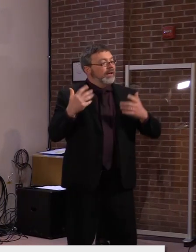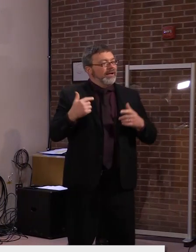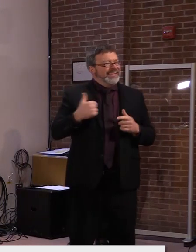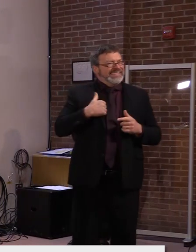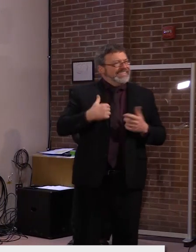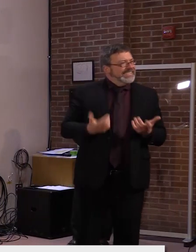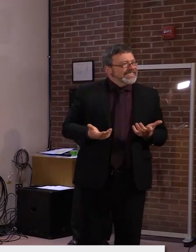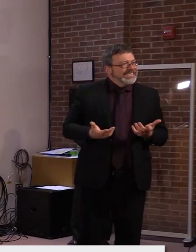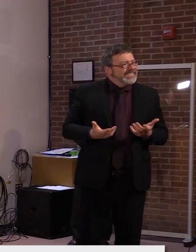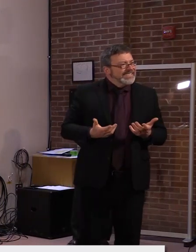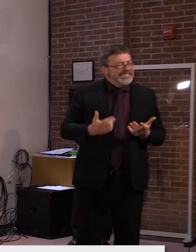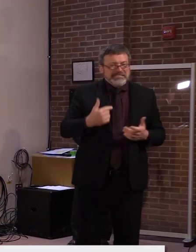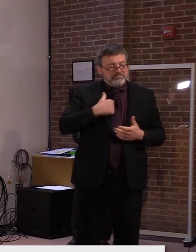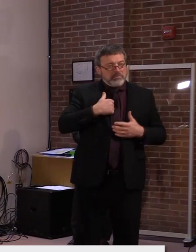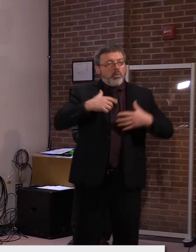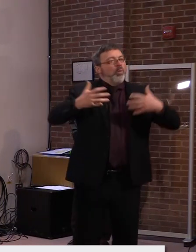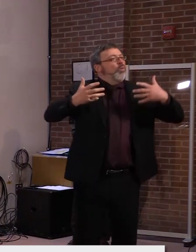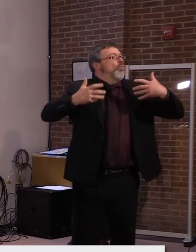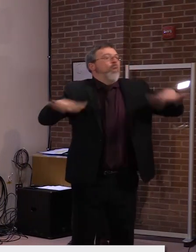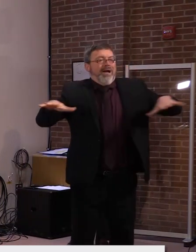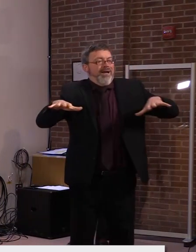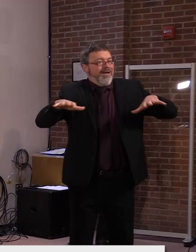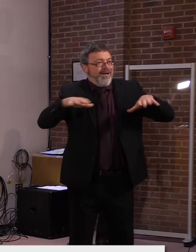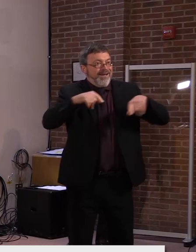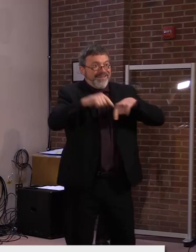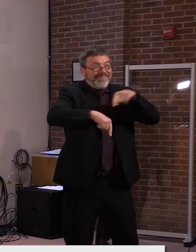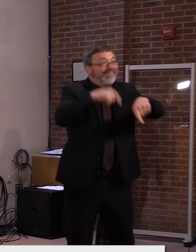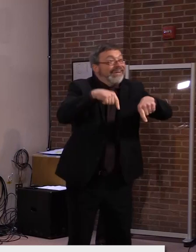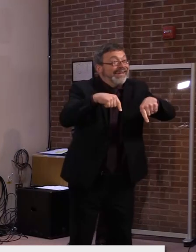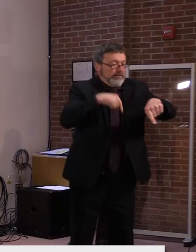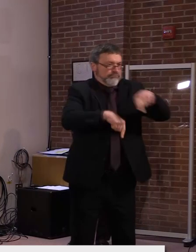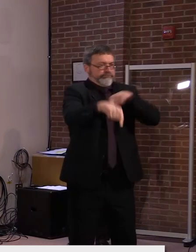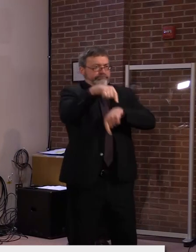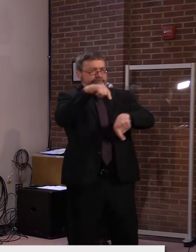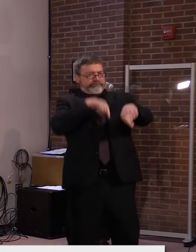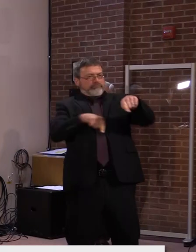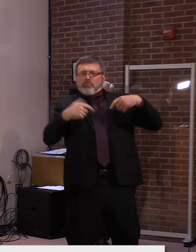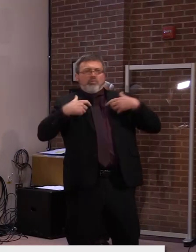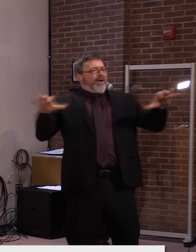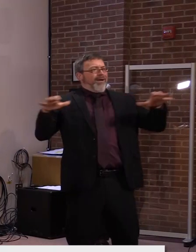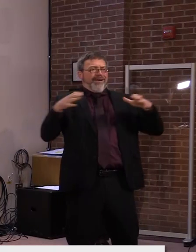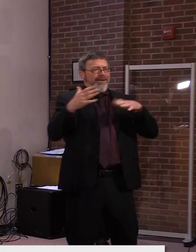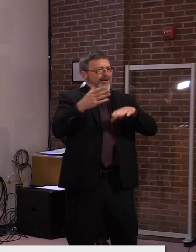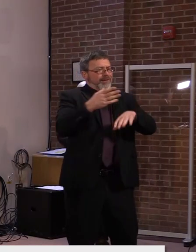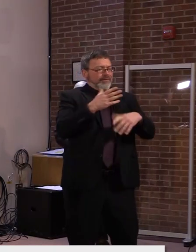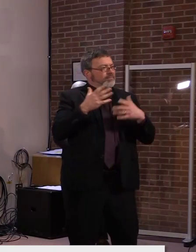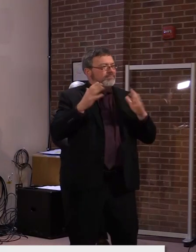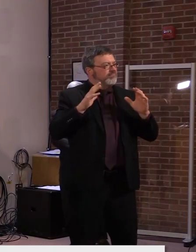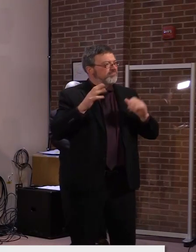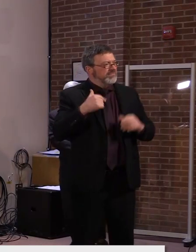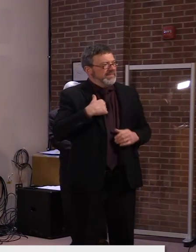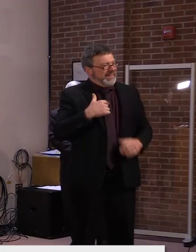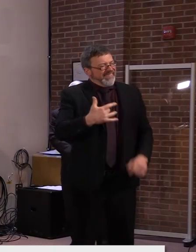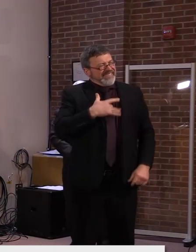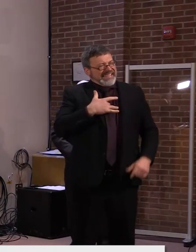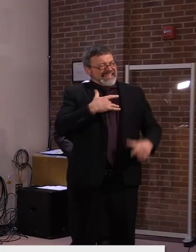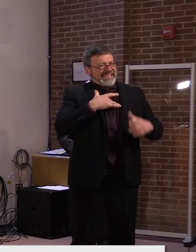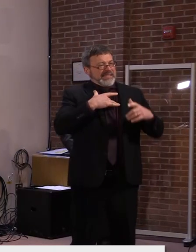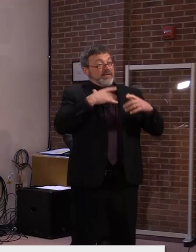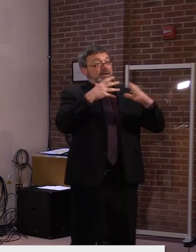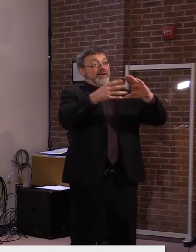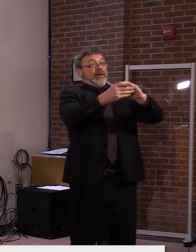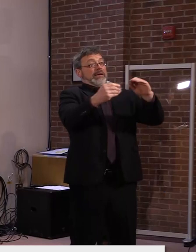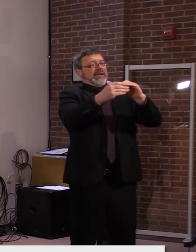move us backwards. And frankly, I think it sends the wrong message about how effective vaccines are